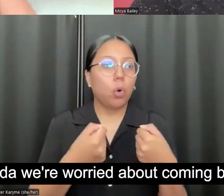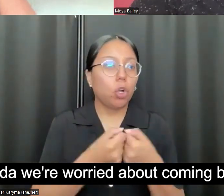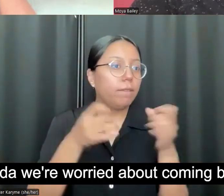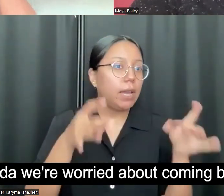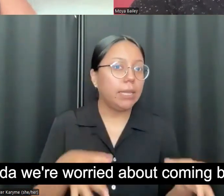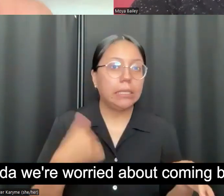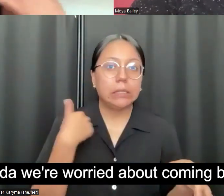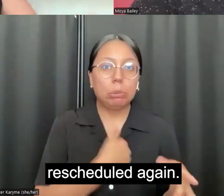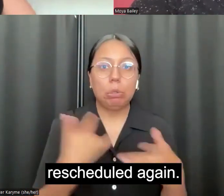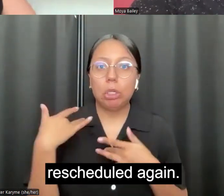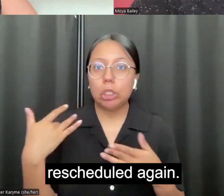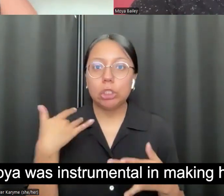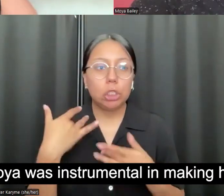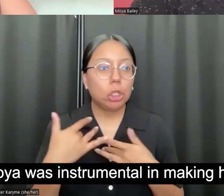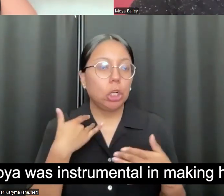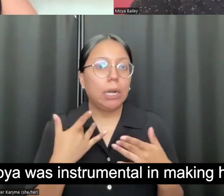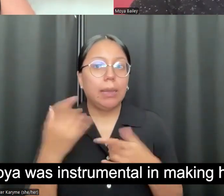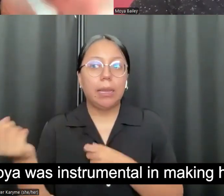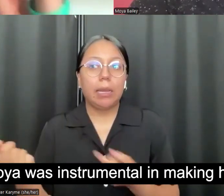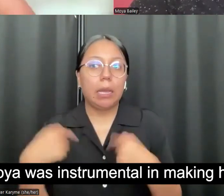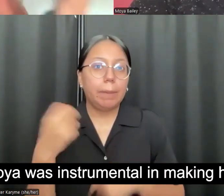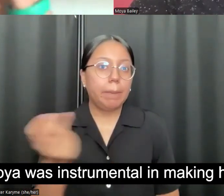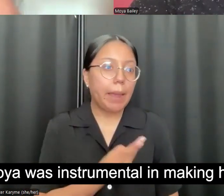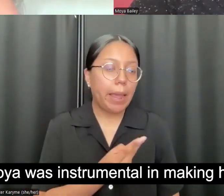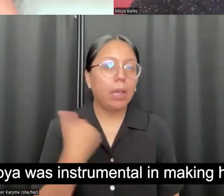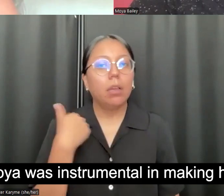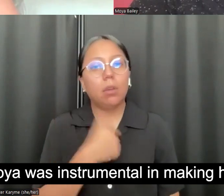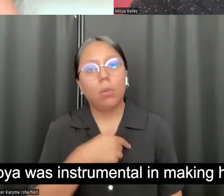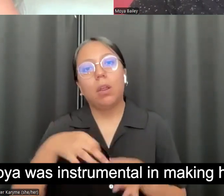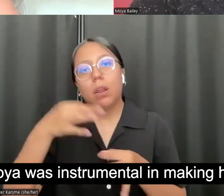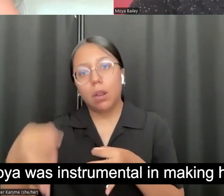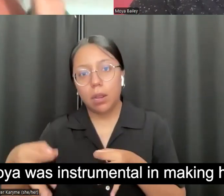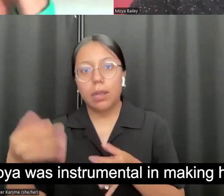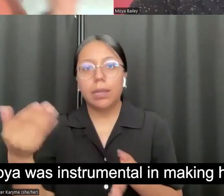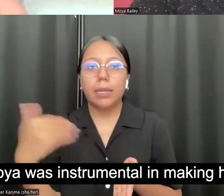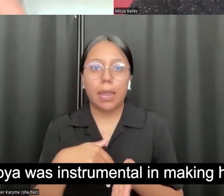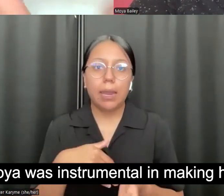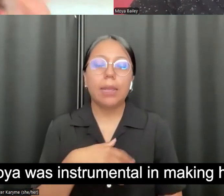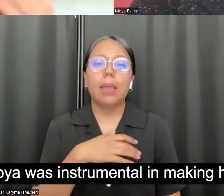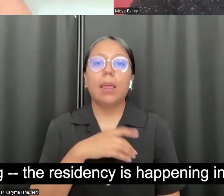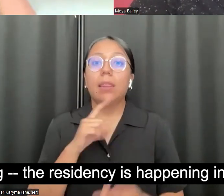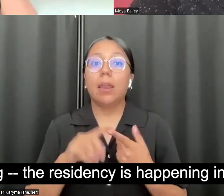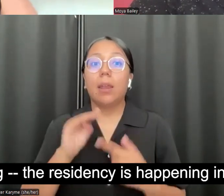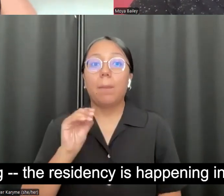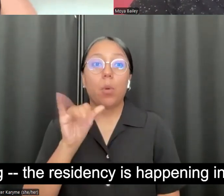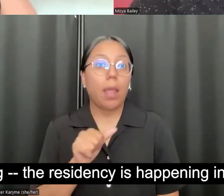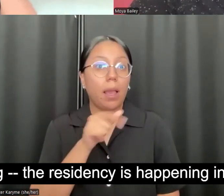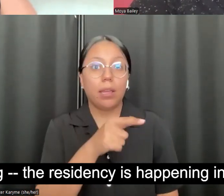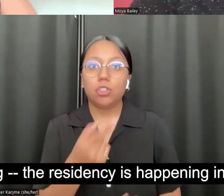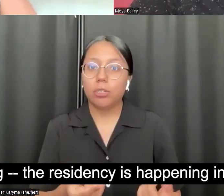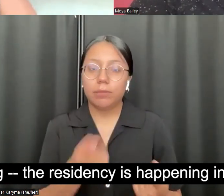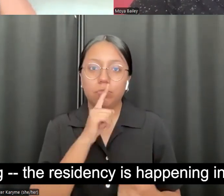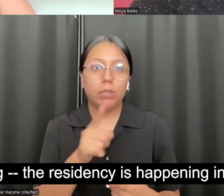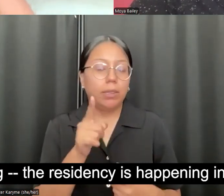coming back. So we rescheduled it again. And as Moya was instrumental in making happen, it's happening. The residency is